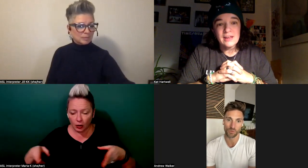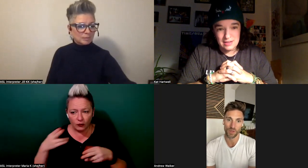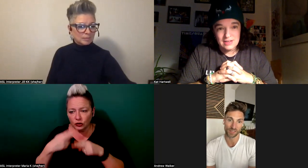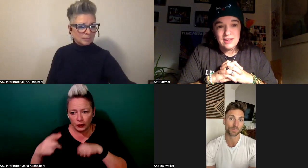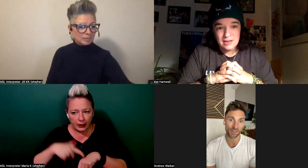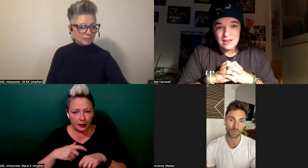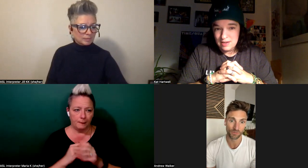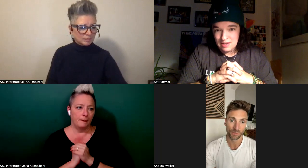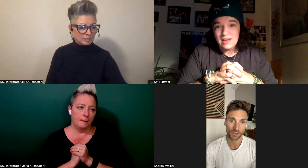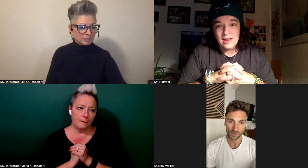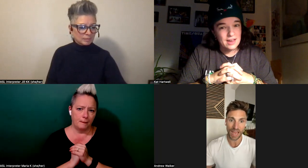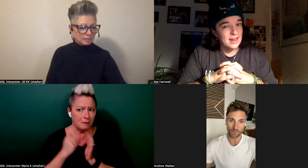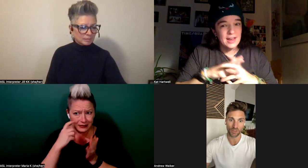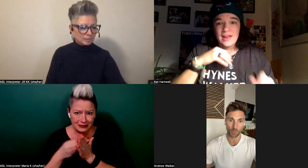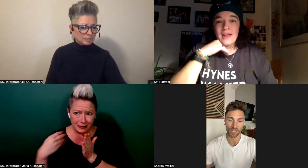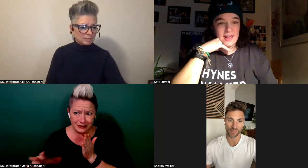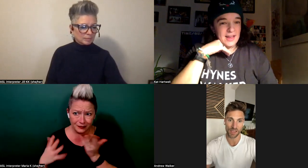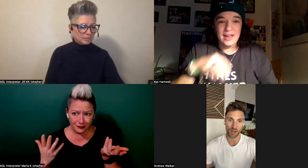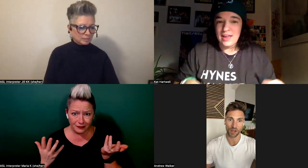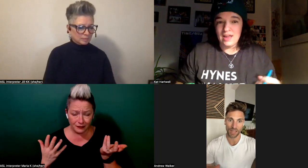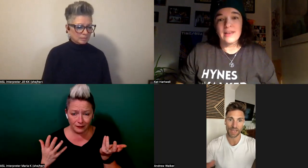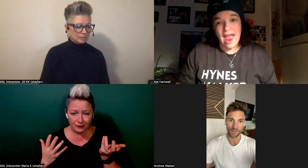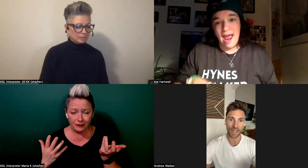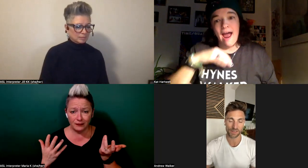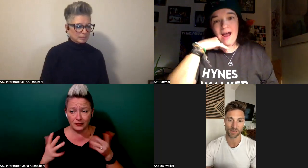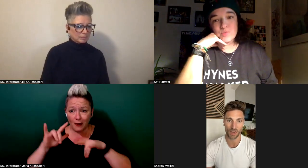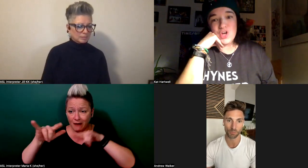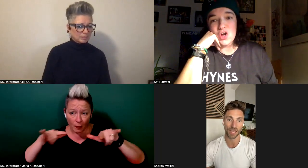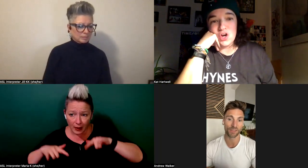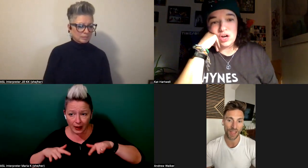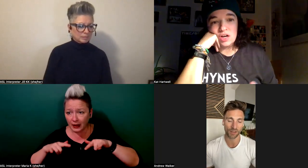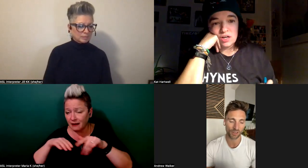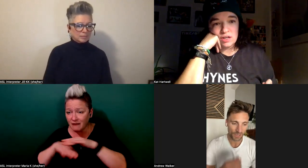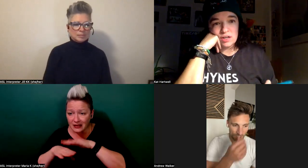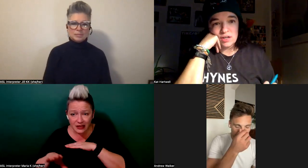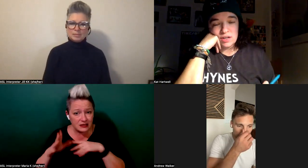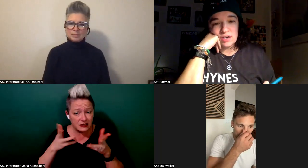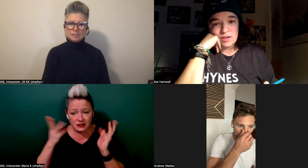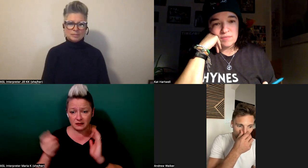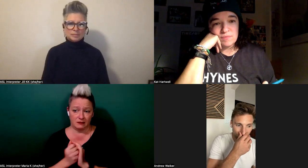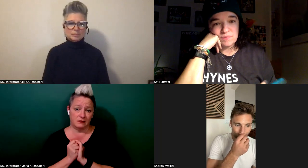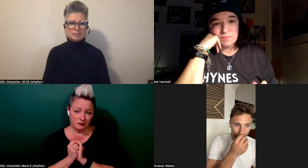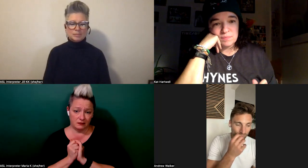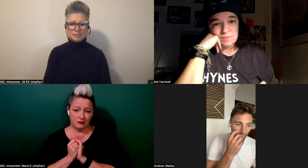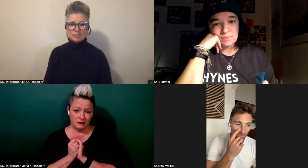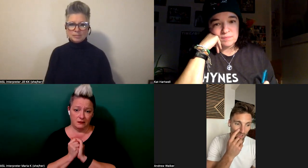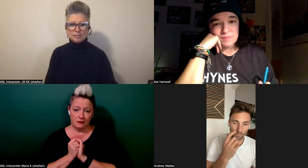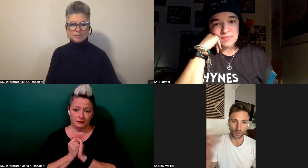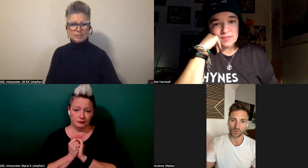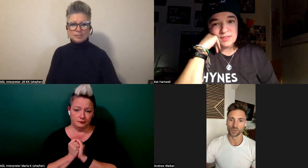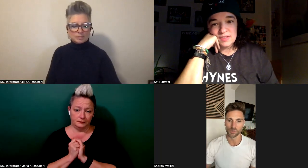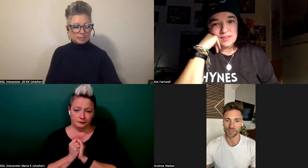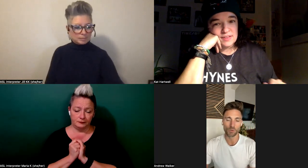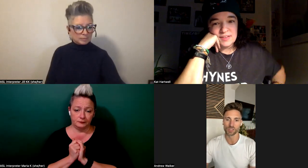because it's expensive to have all the airplanes there and to have access to the airplane and the hangar. So